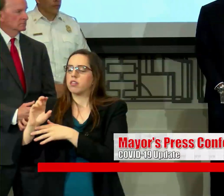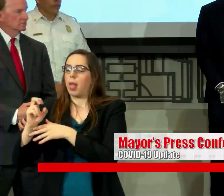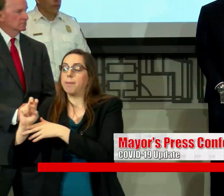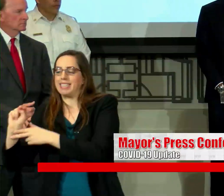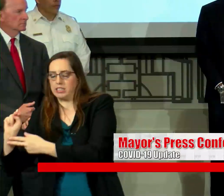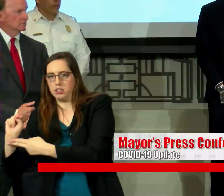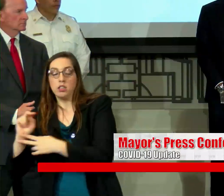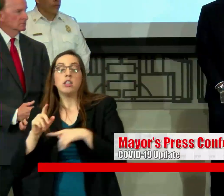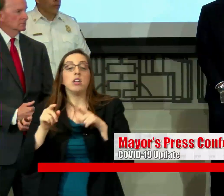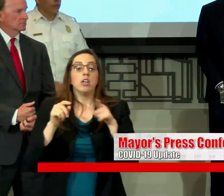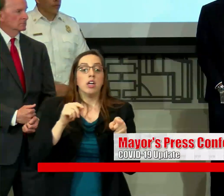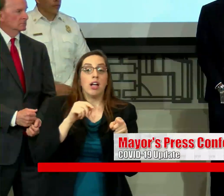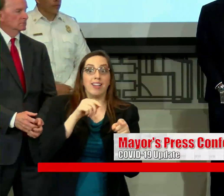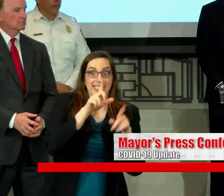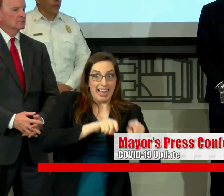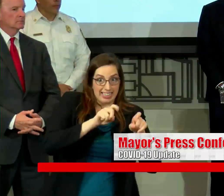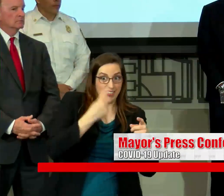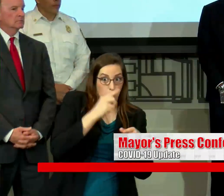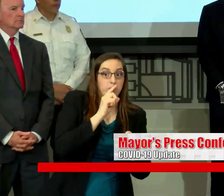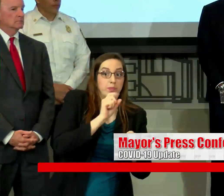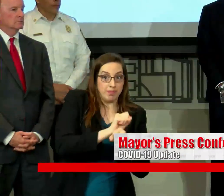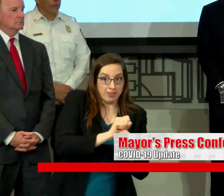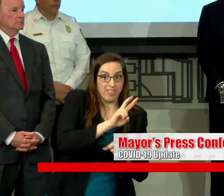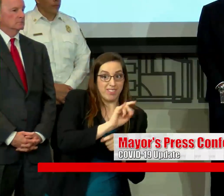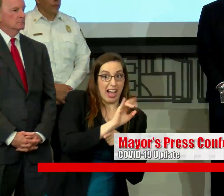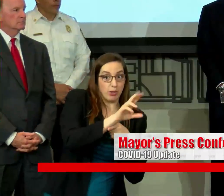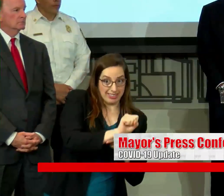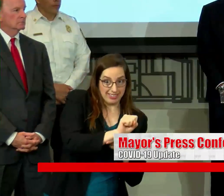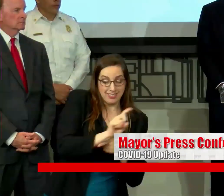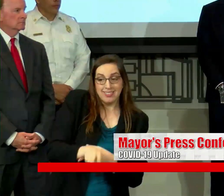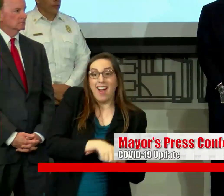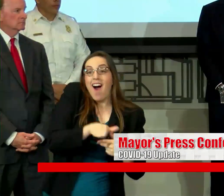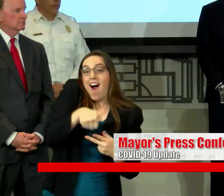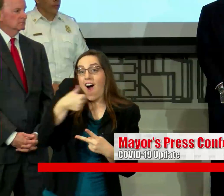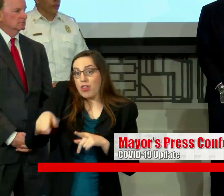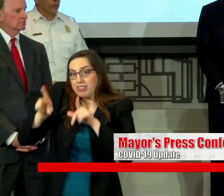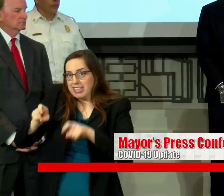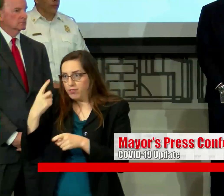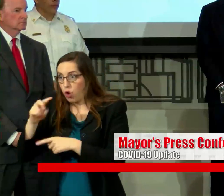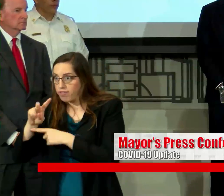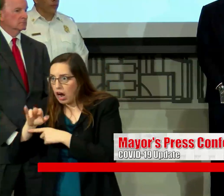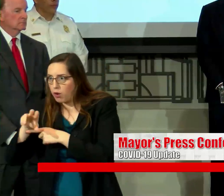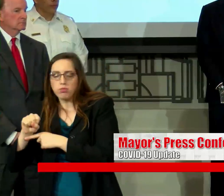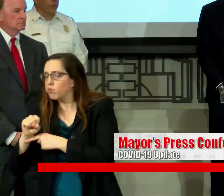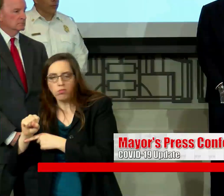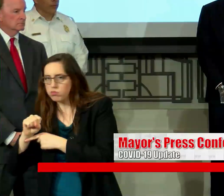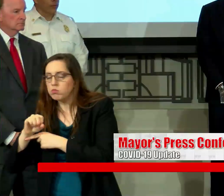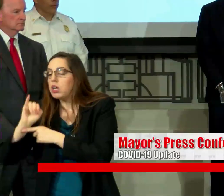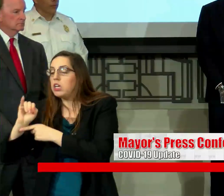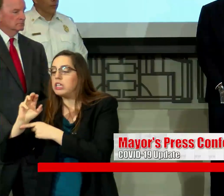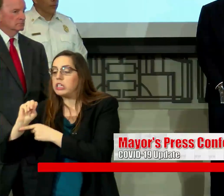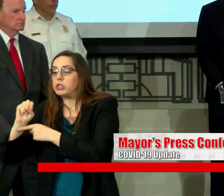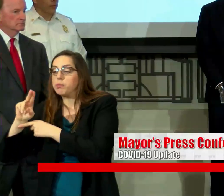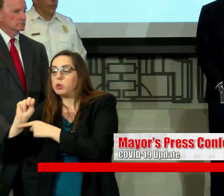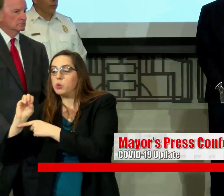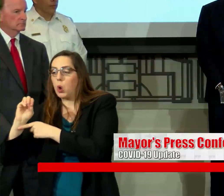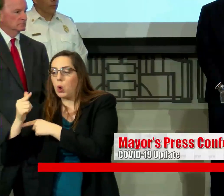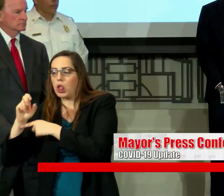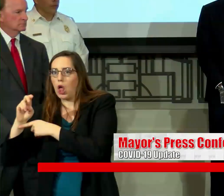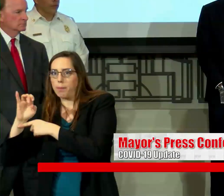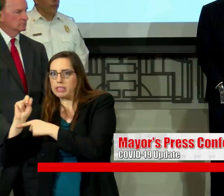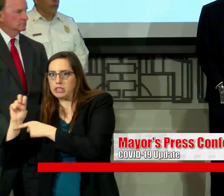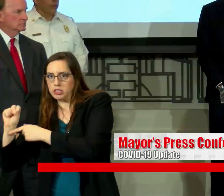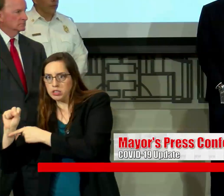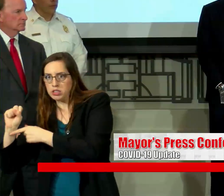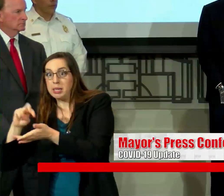for the immunoglobulins. The immunoglobulins is your immune system's reaction to the virus. So this doesn't tell you whether or not you are currently infected.